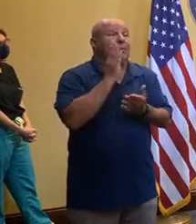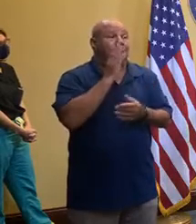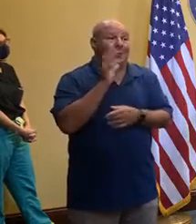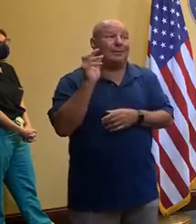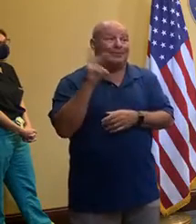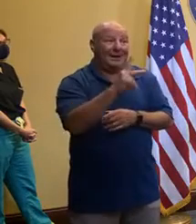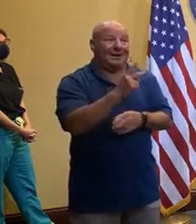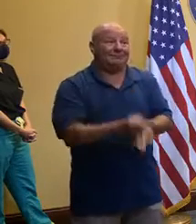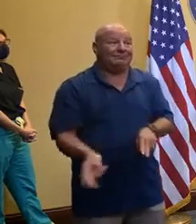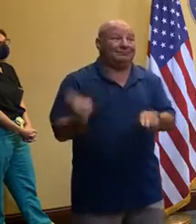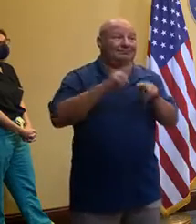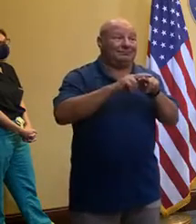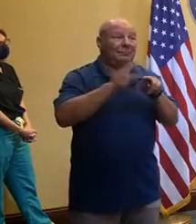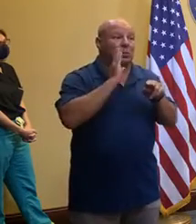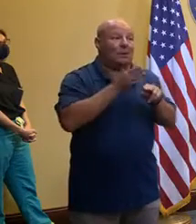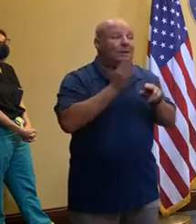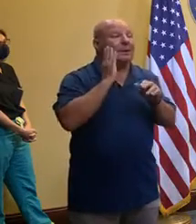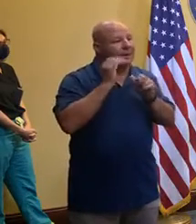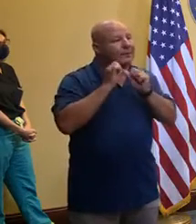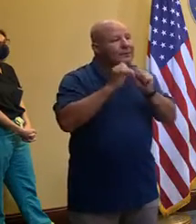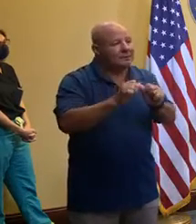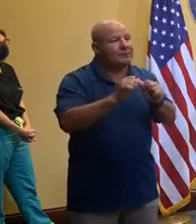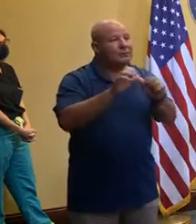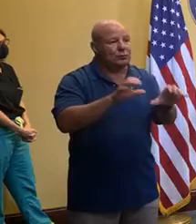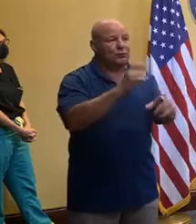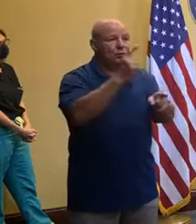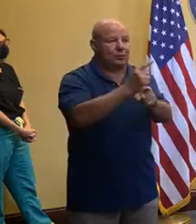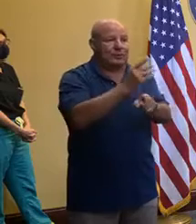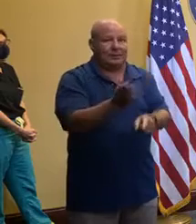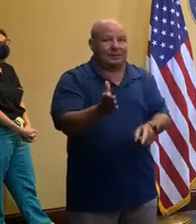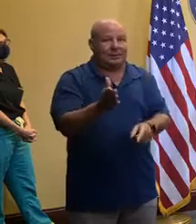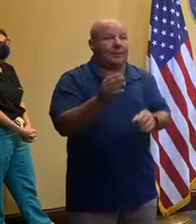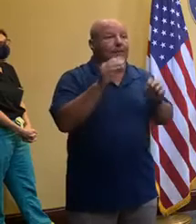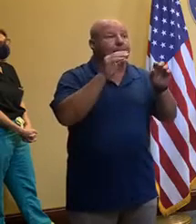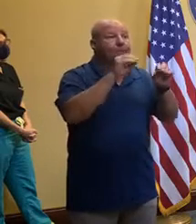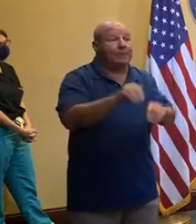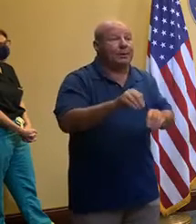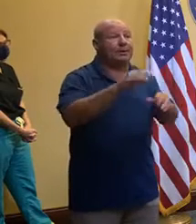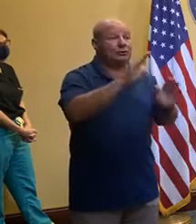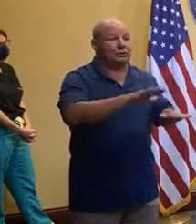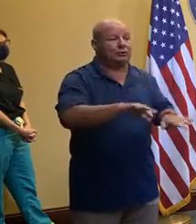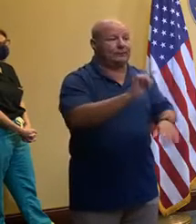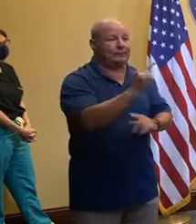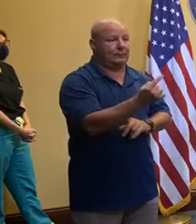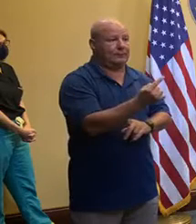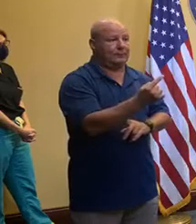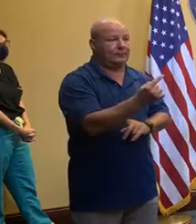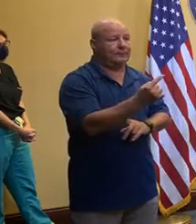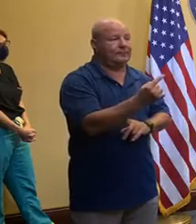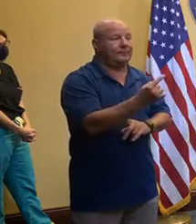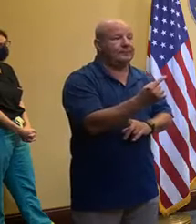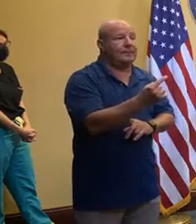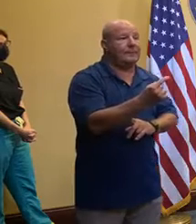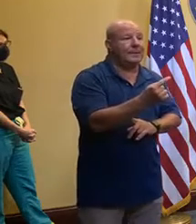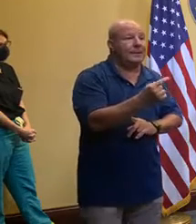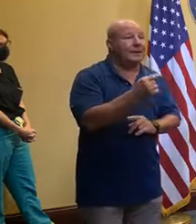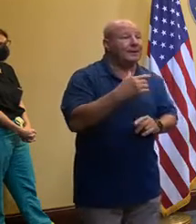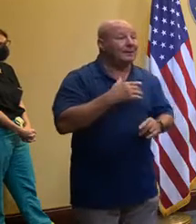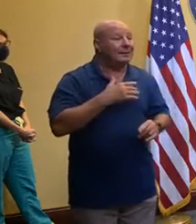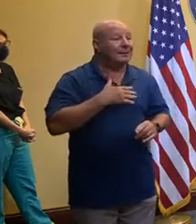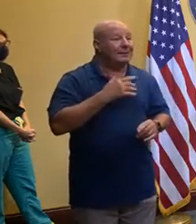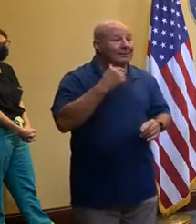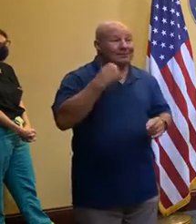back if we continue to do the right thing by putting children first. I have no doubt in my